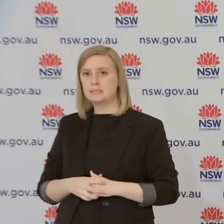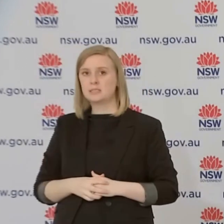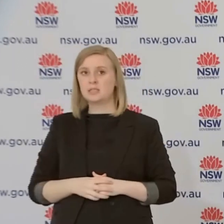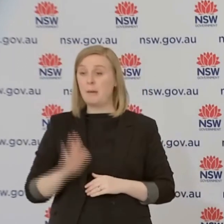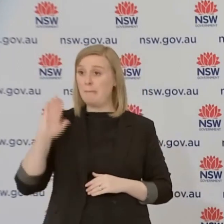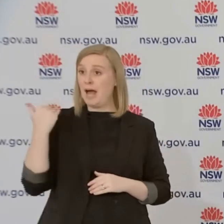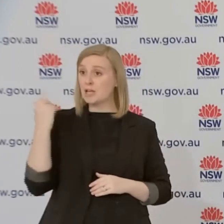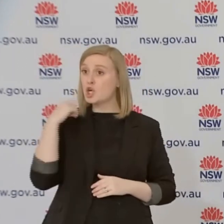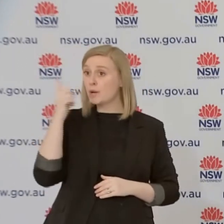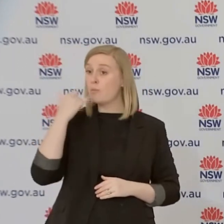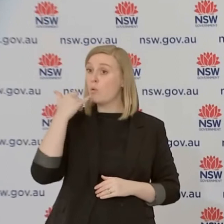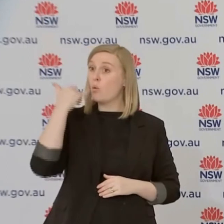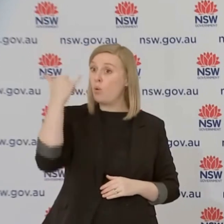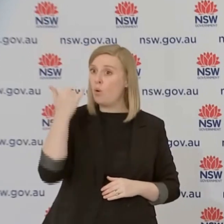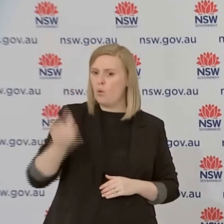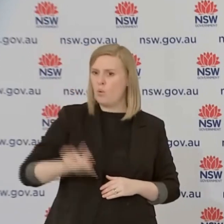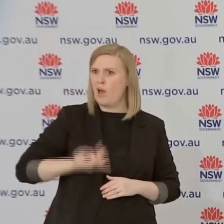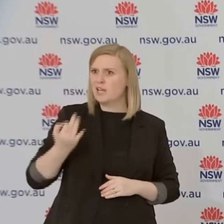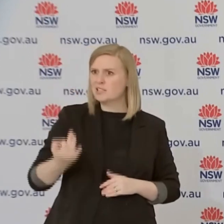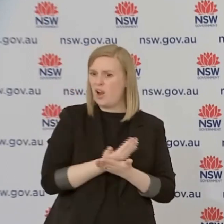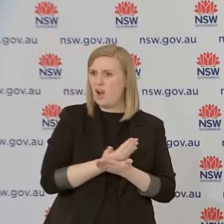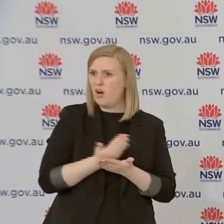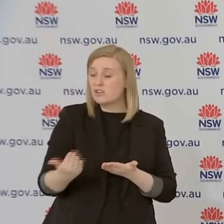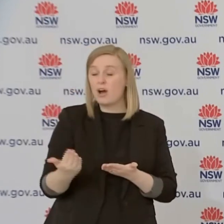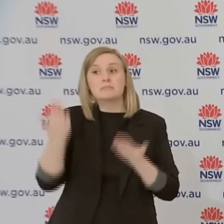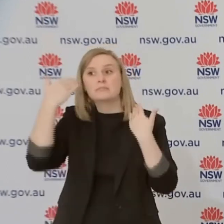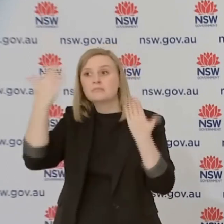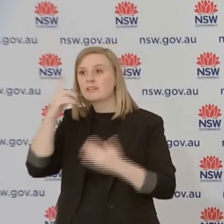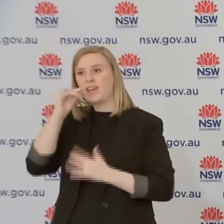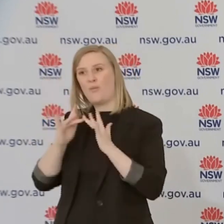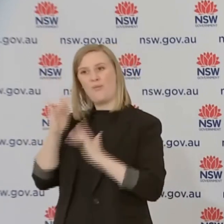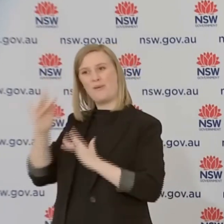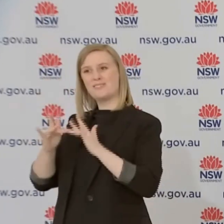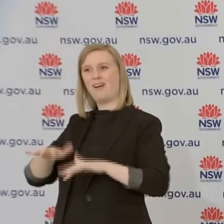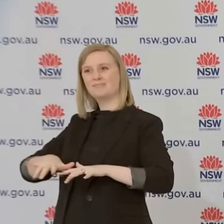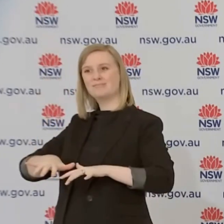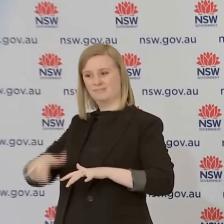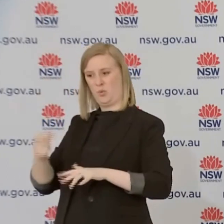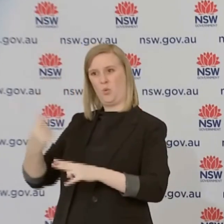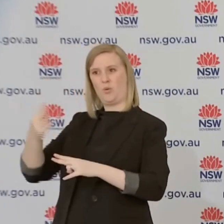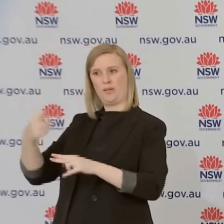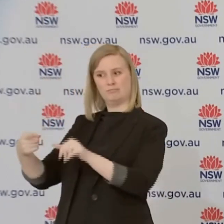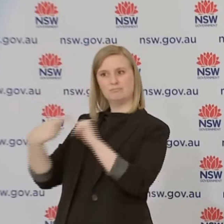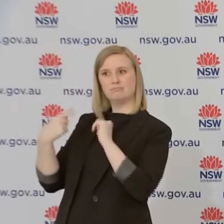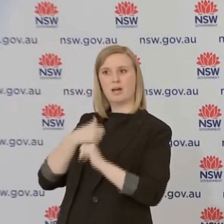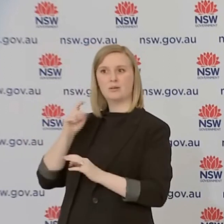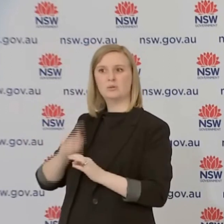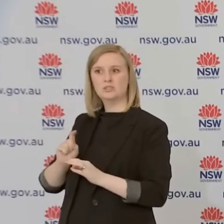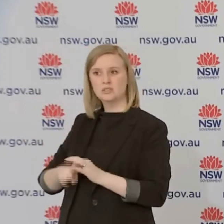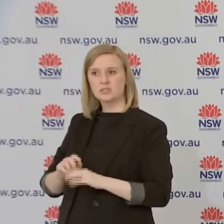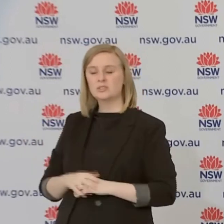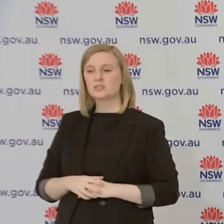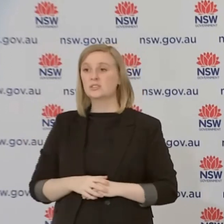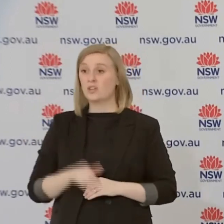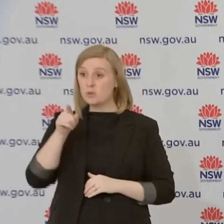the phones and didn't know that they could go to newsouthwales.gov.au to get perhaps even quicker service. So we're asking everybody in the first instance, if you